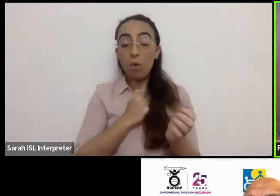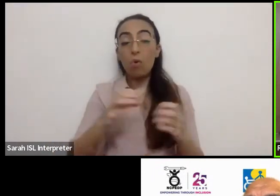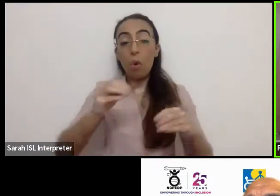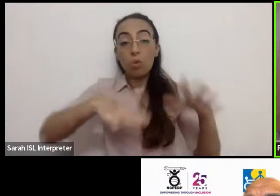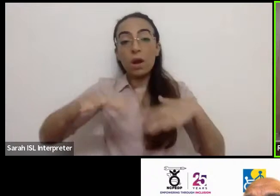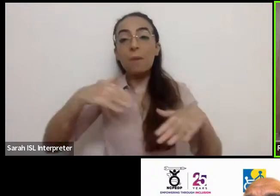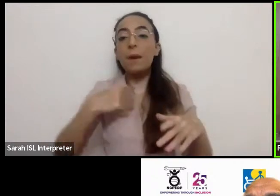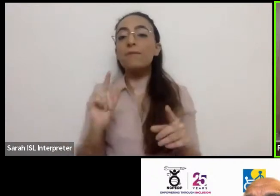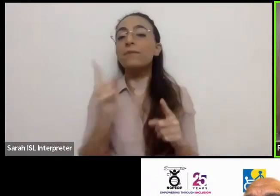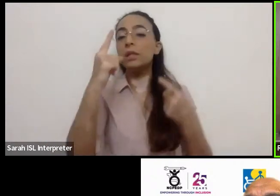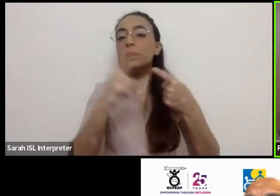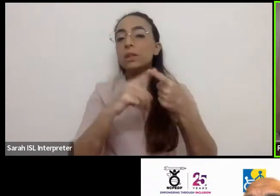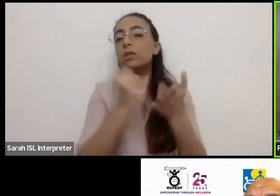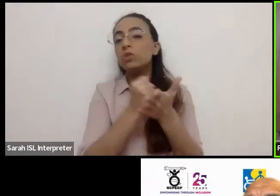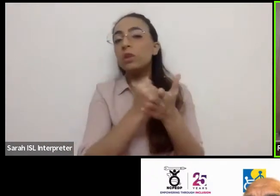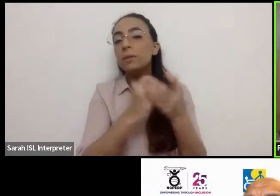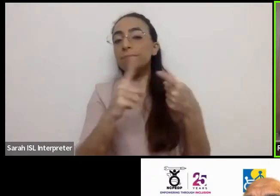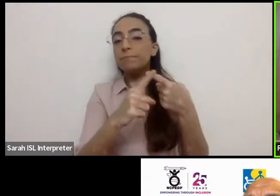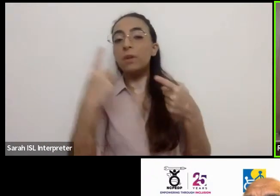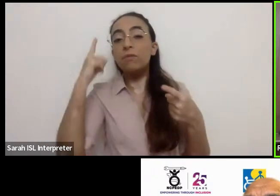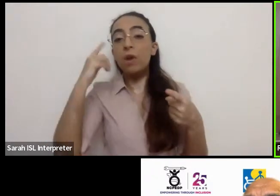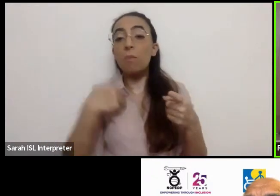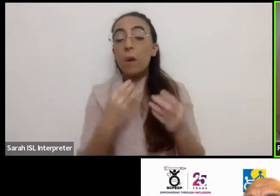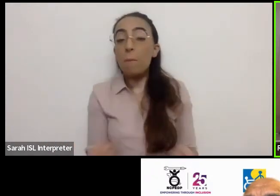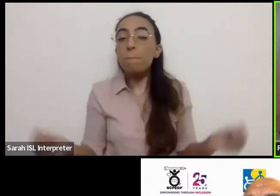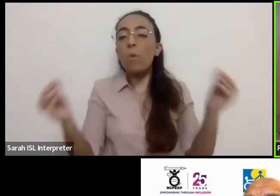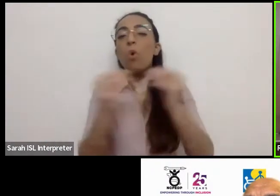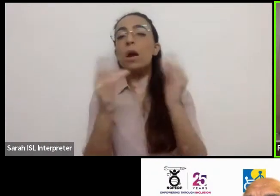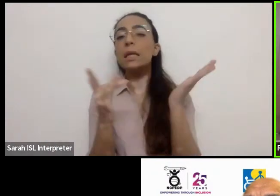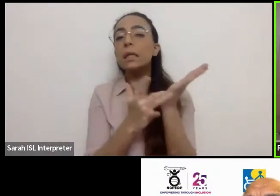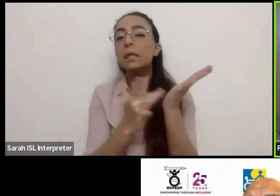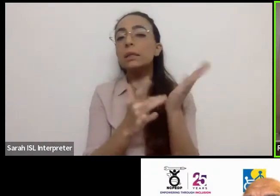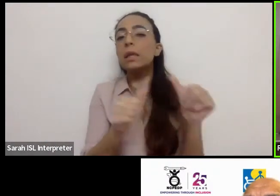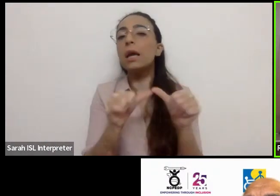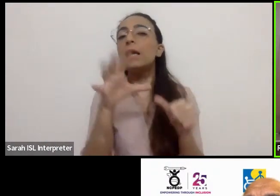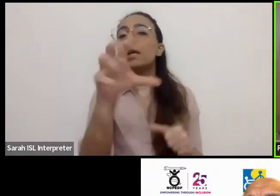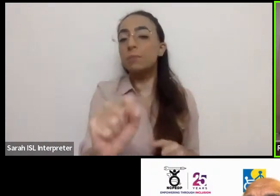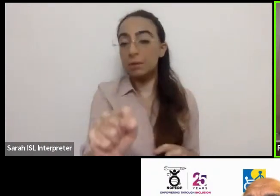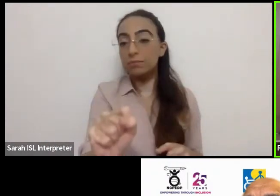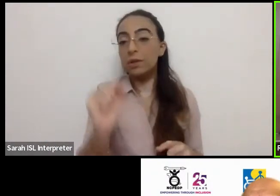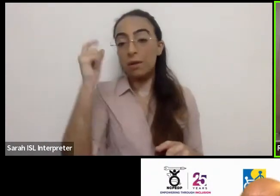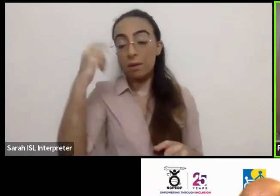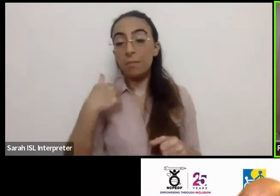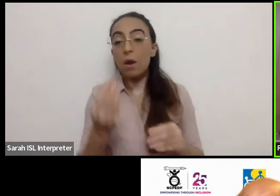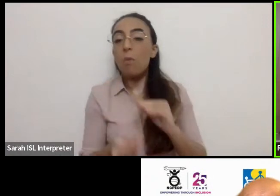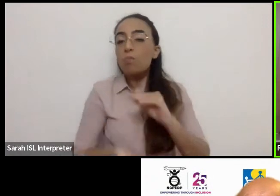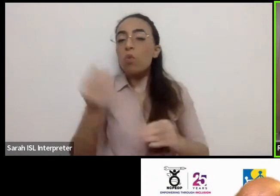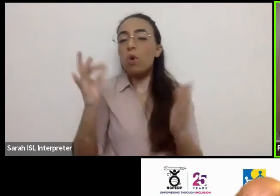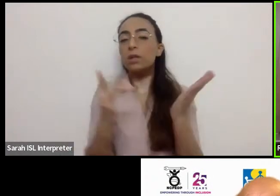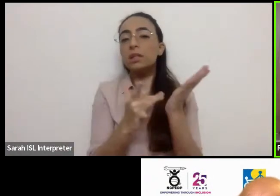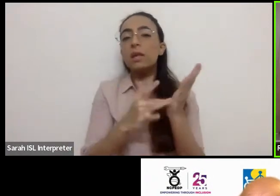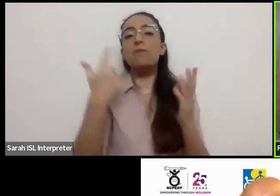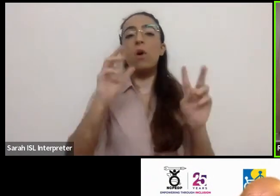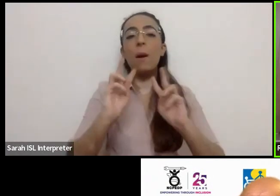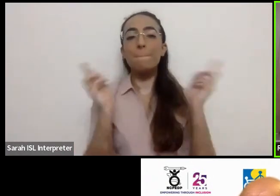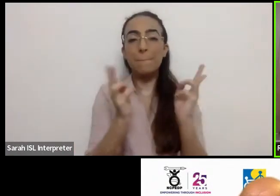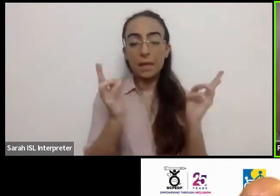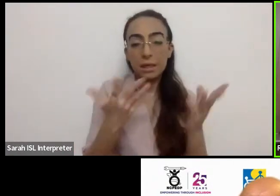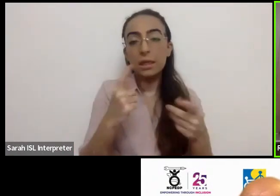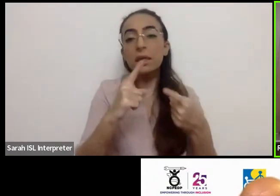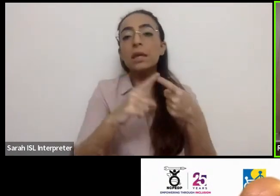One is we've tried to drive a great amount of digital accessibility inside the organization, whether it be meeting standards